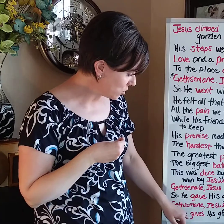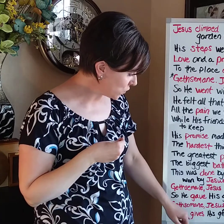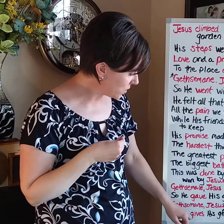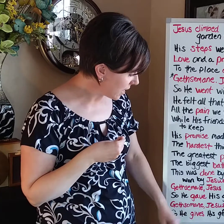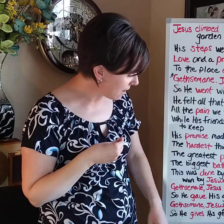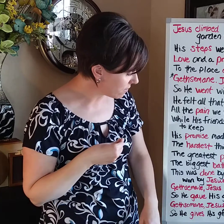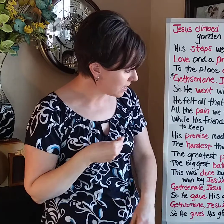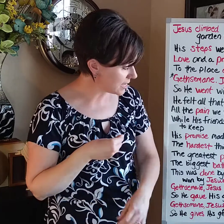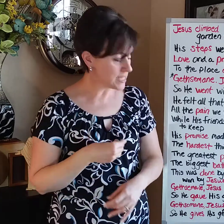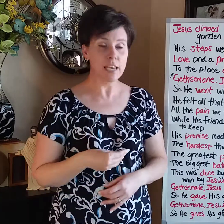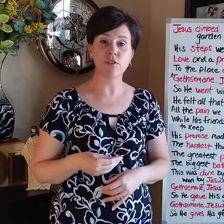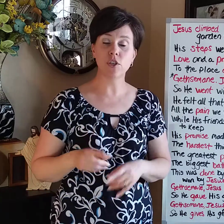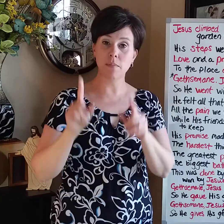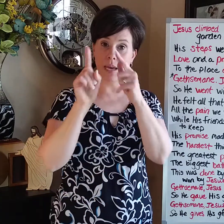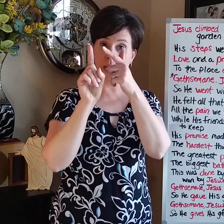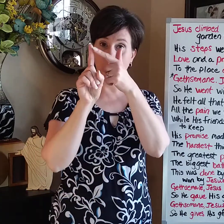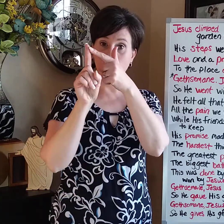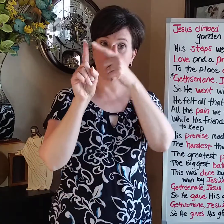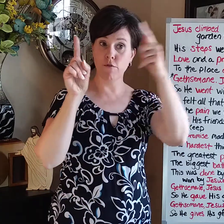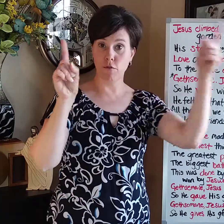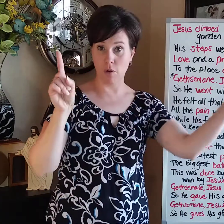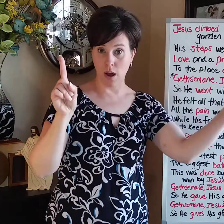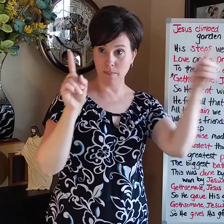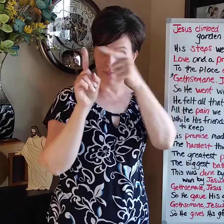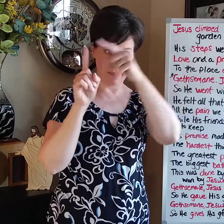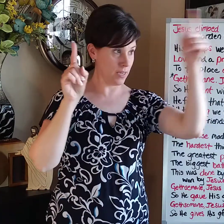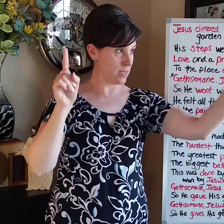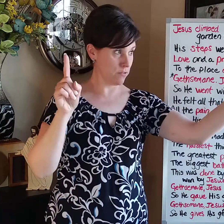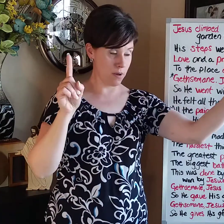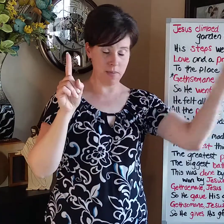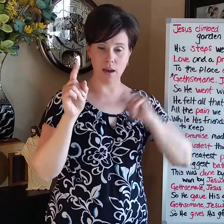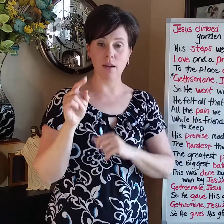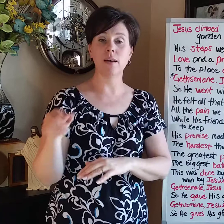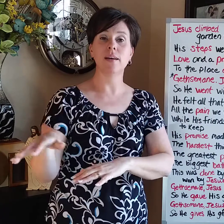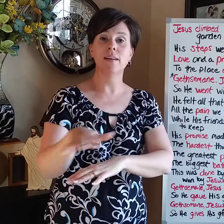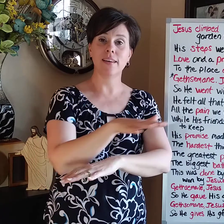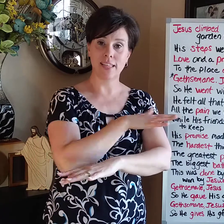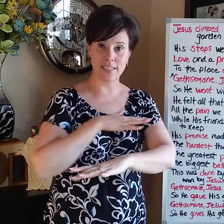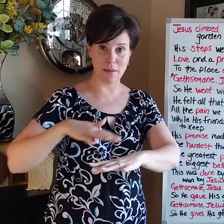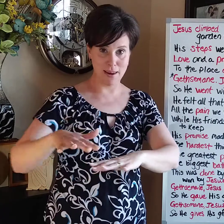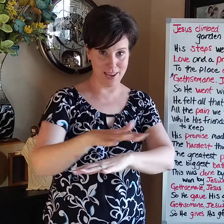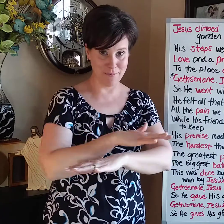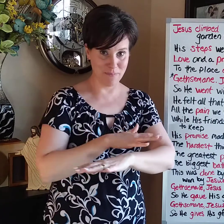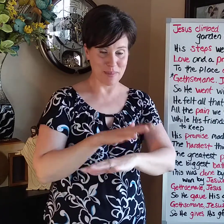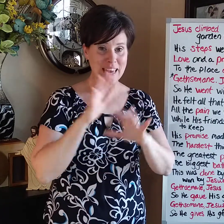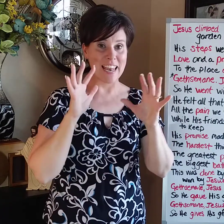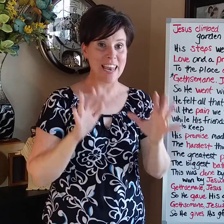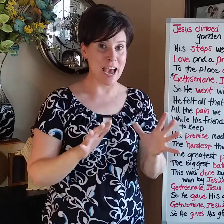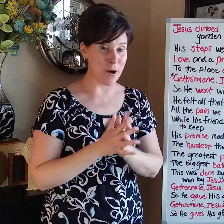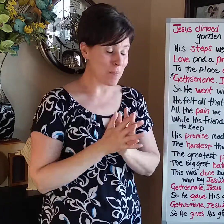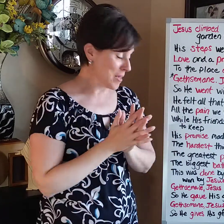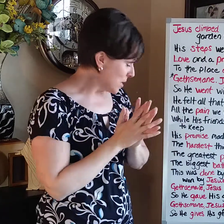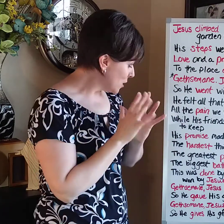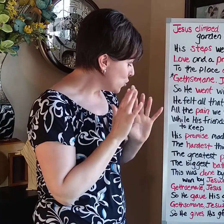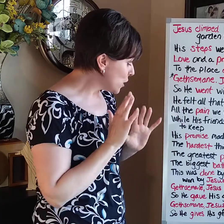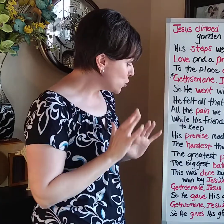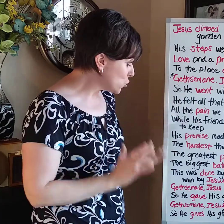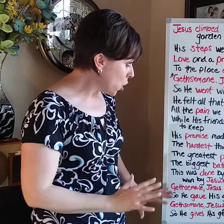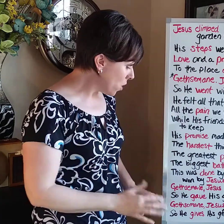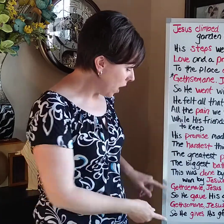for gave, his gift to me from, it's from there, Gethsemane. Now, it's so